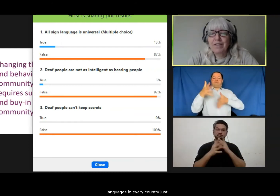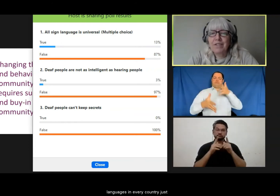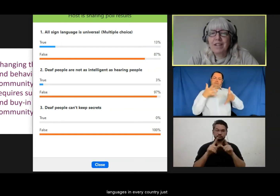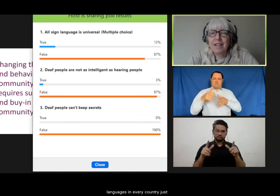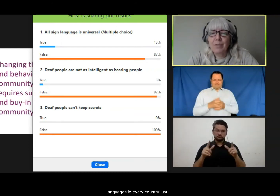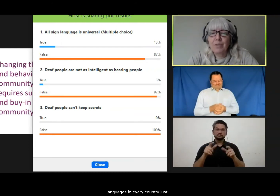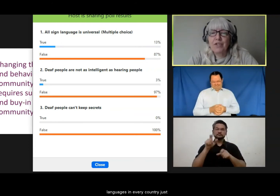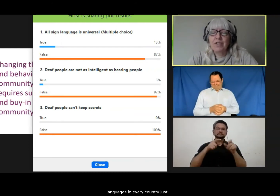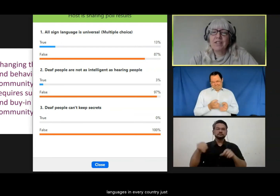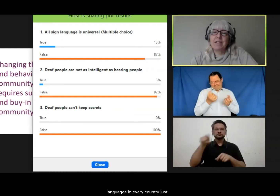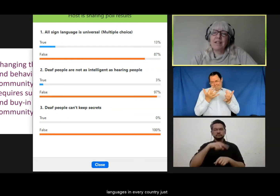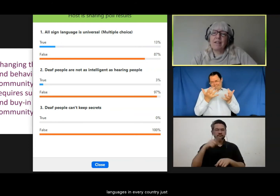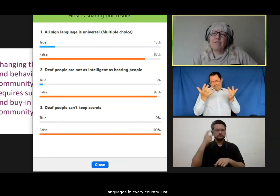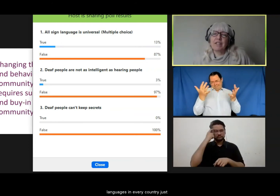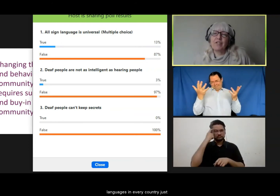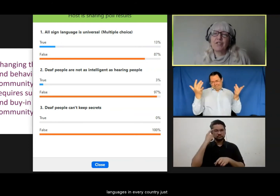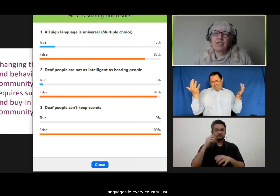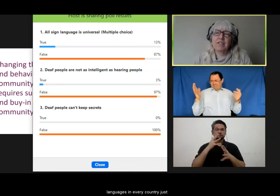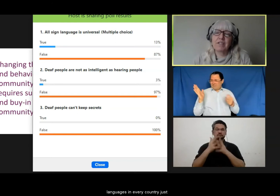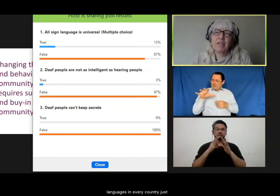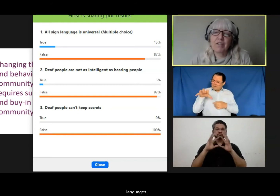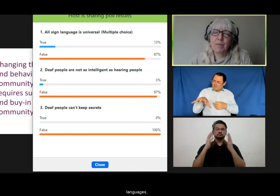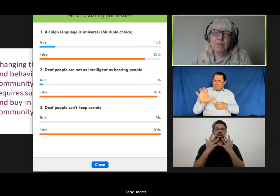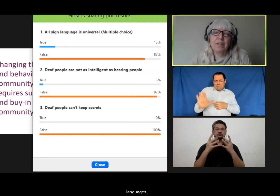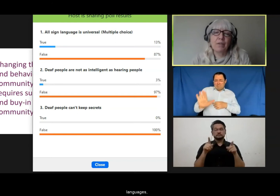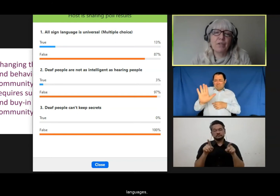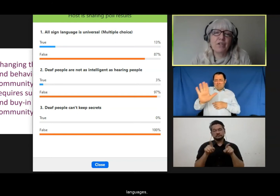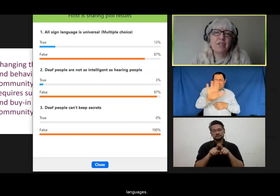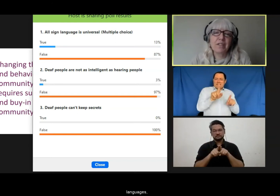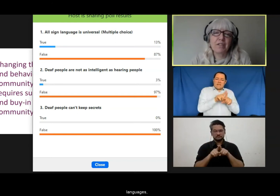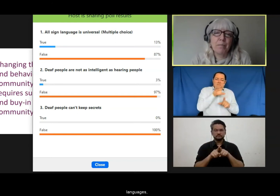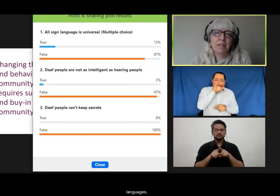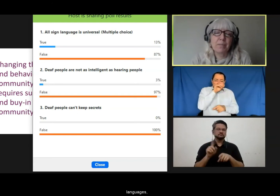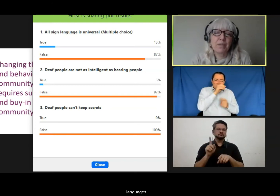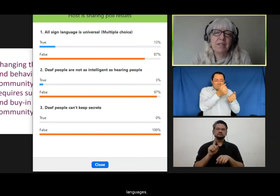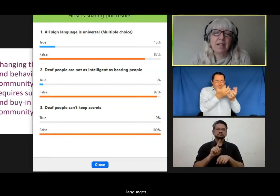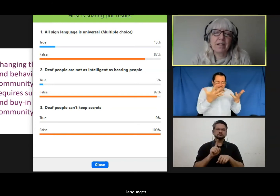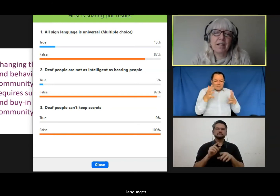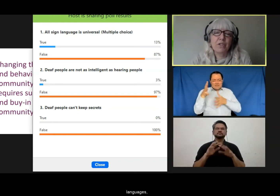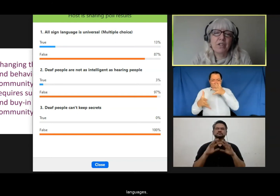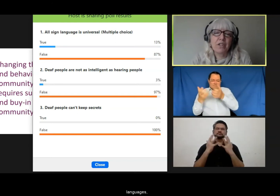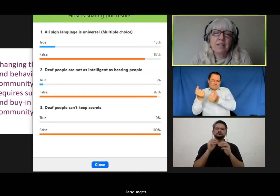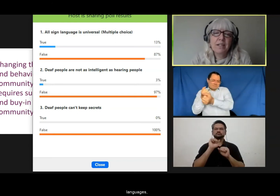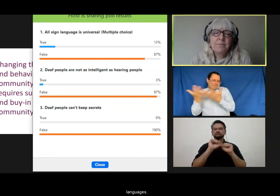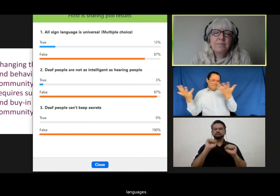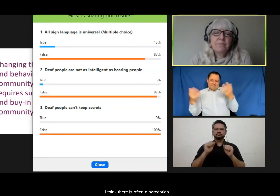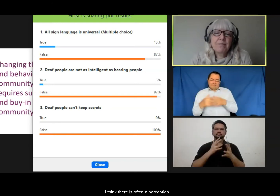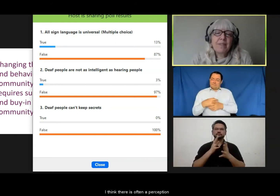fact, there are sign languages in every country, just as there are spoken languages. There are multiple sign